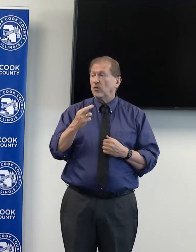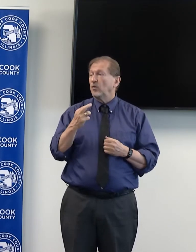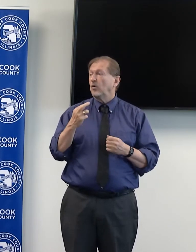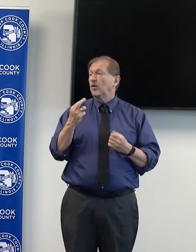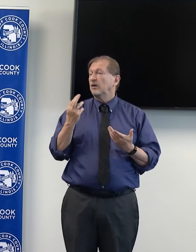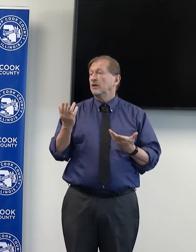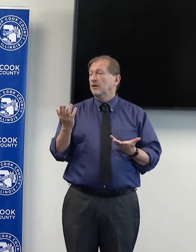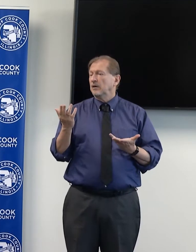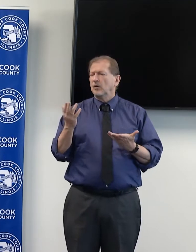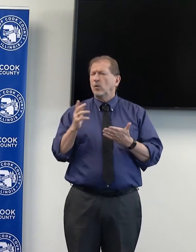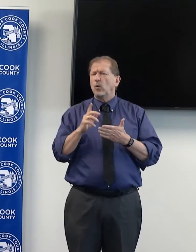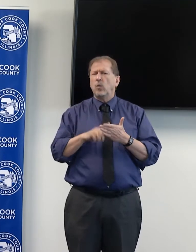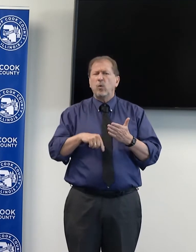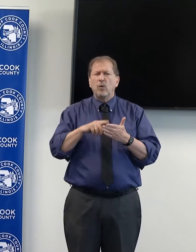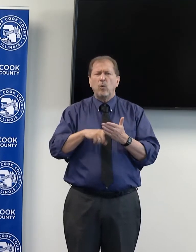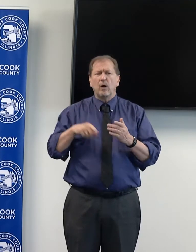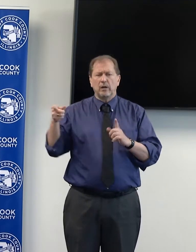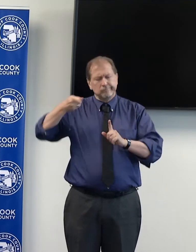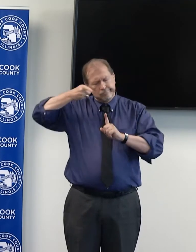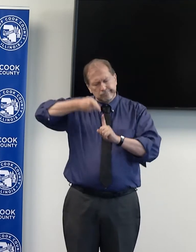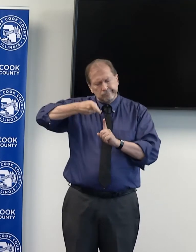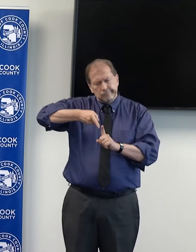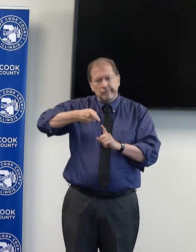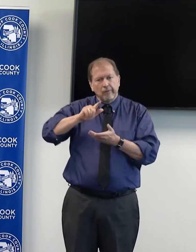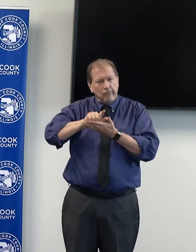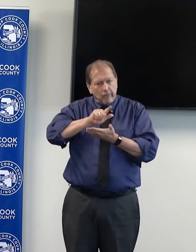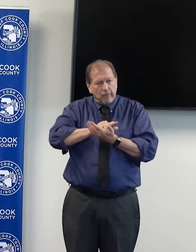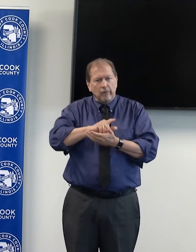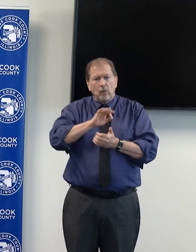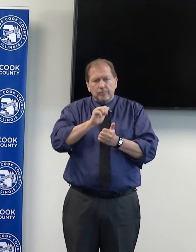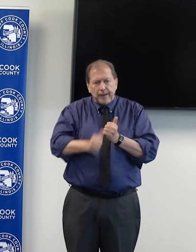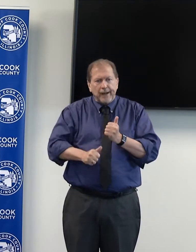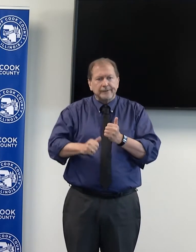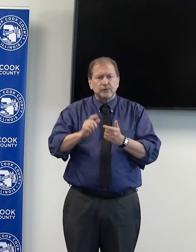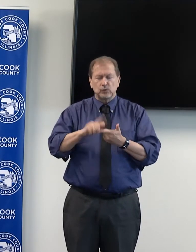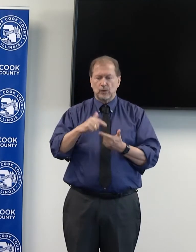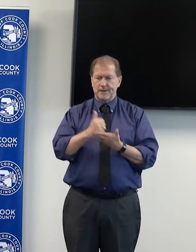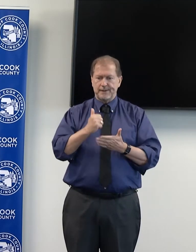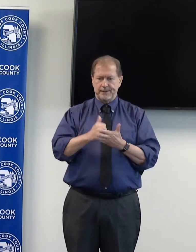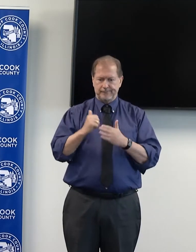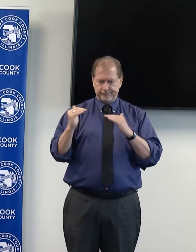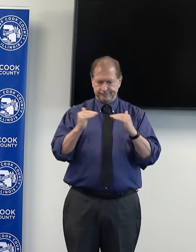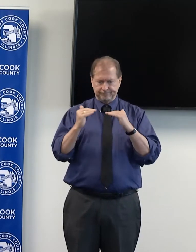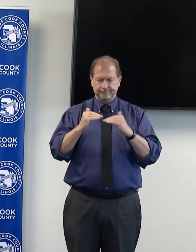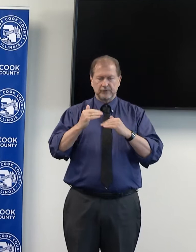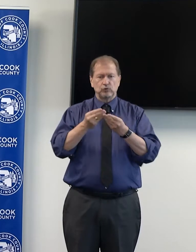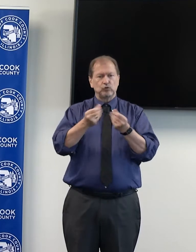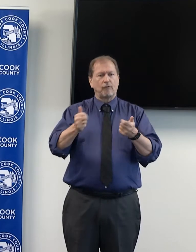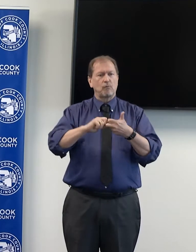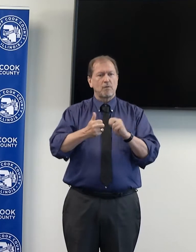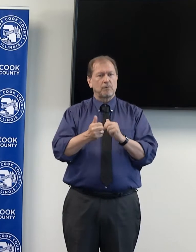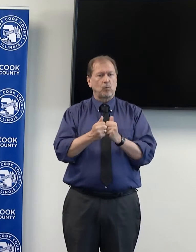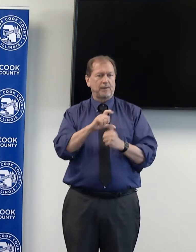police chief? What specific bills or legislation do you want here?